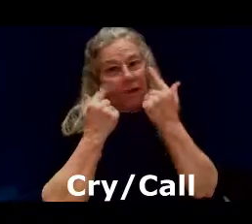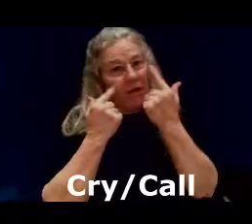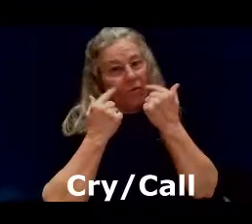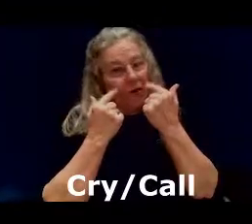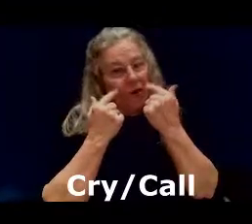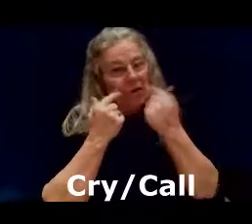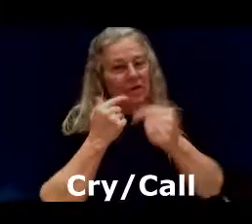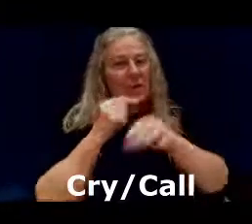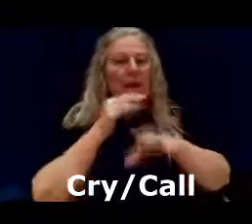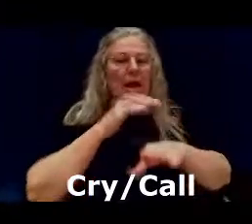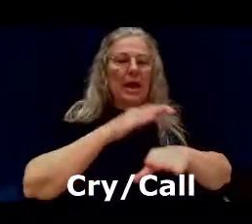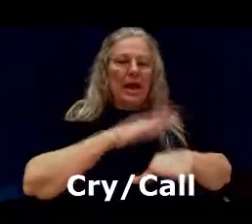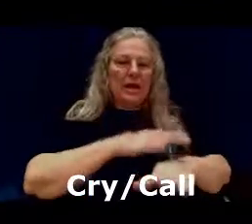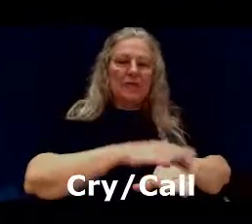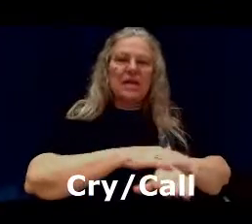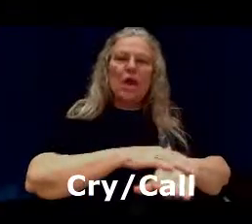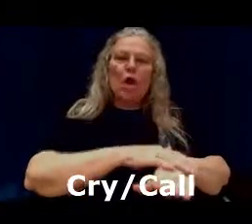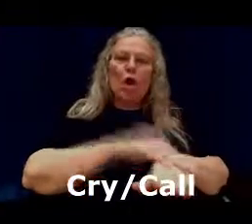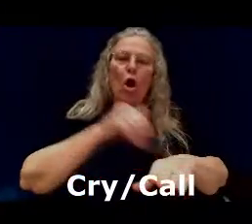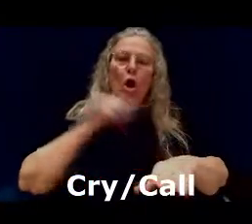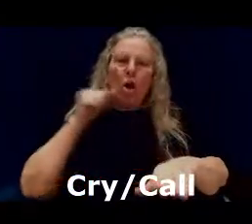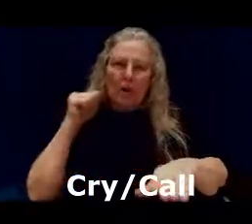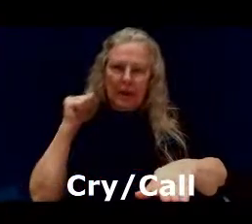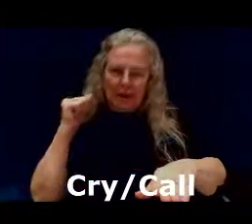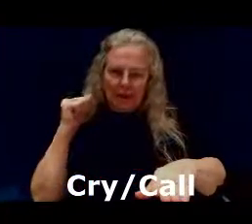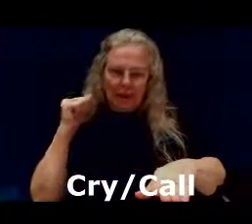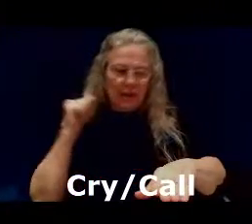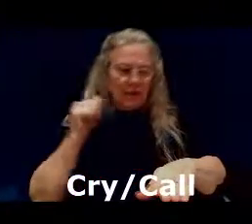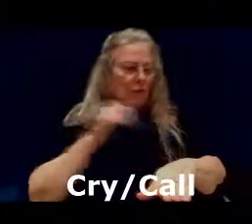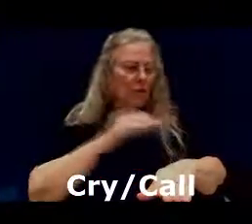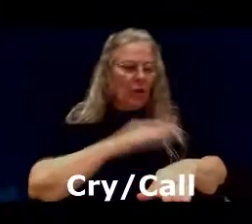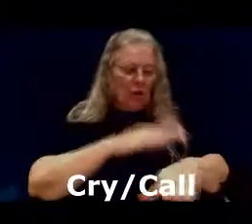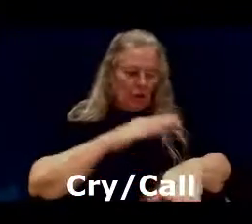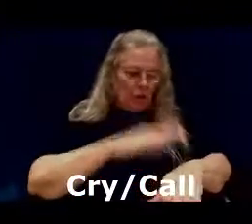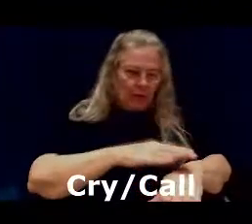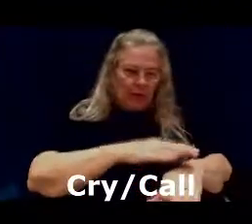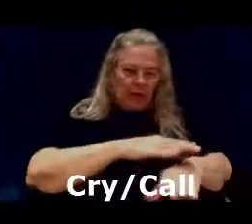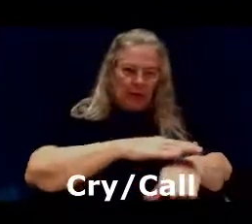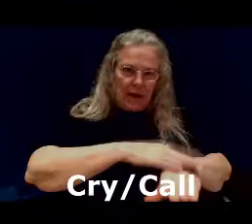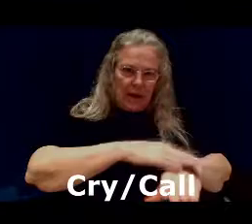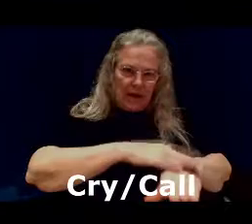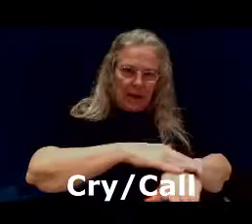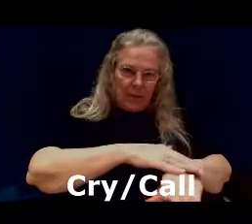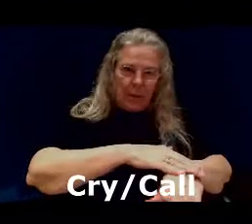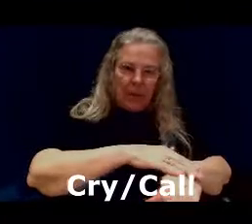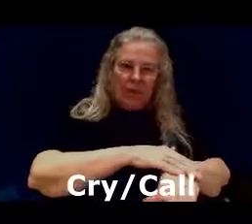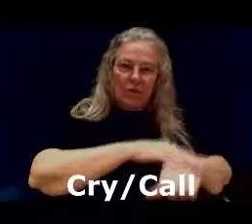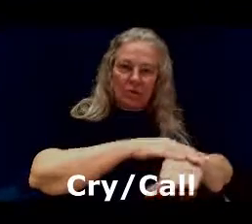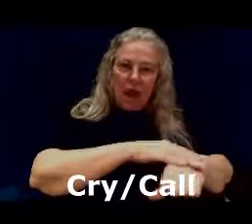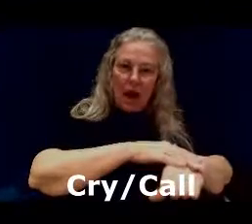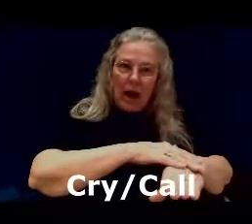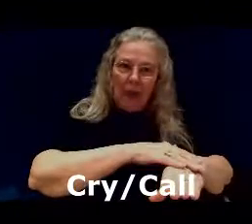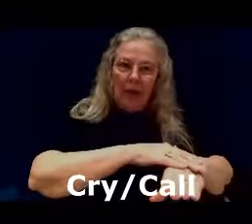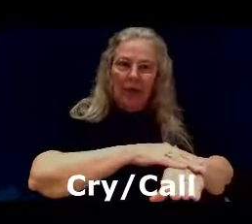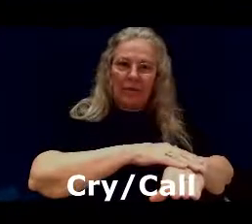not crying this way. It is a calling. So you take and lay your dominant hand on top of